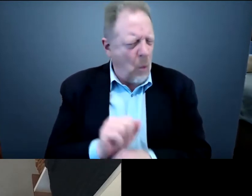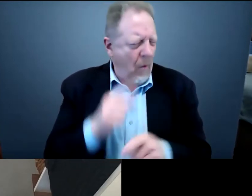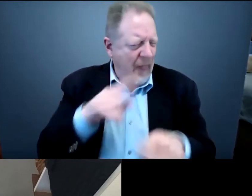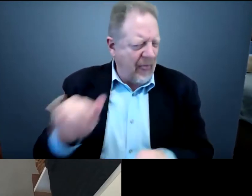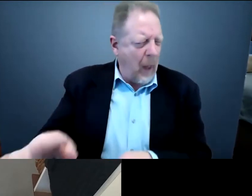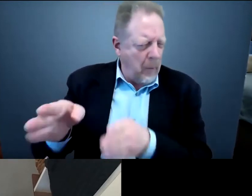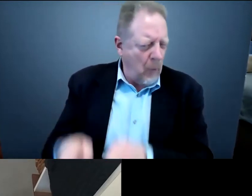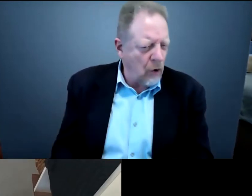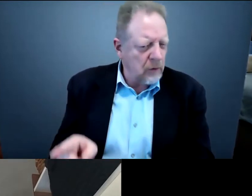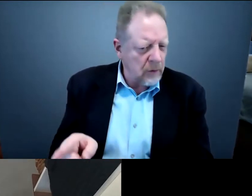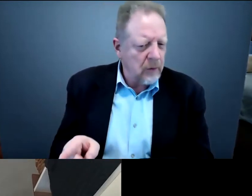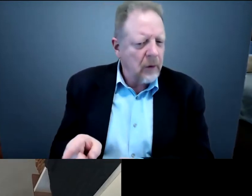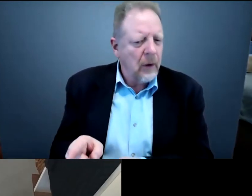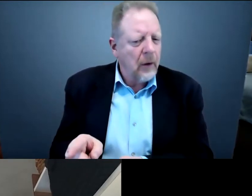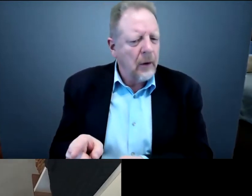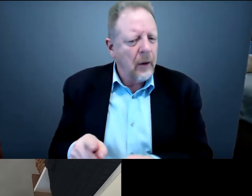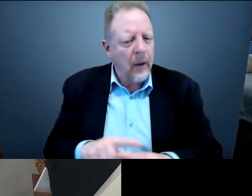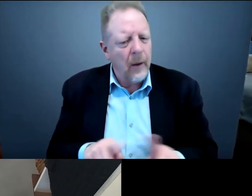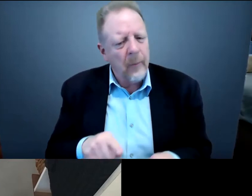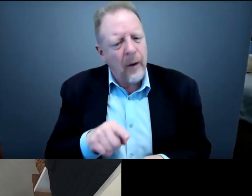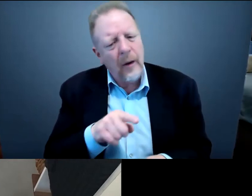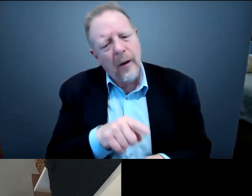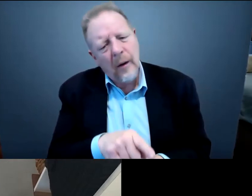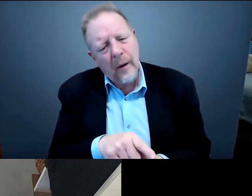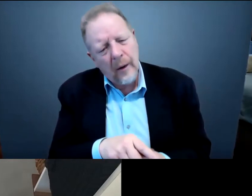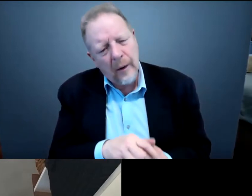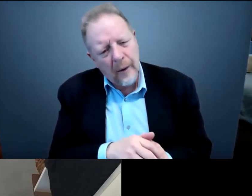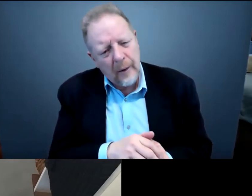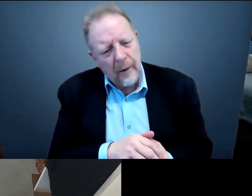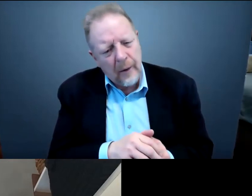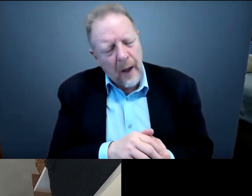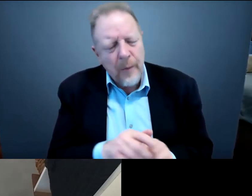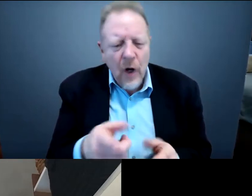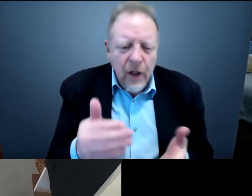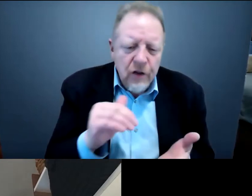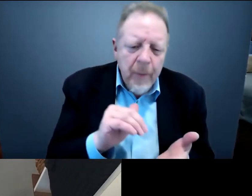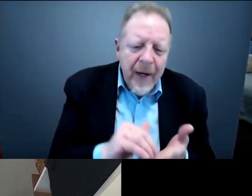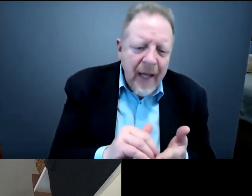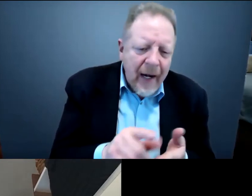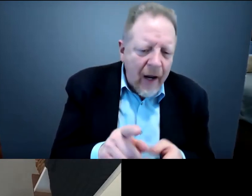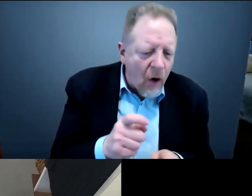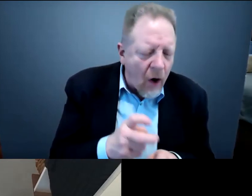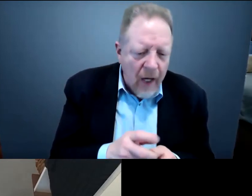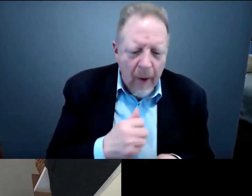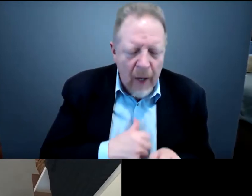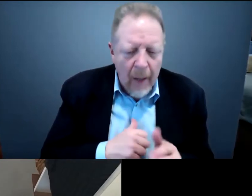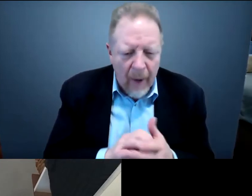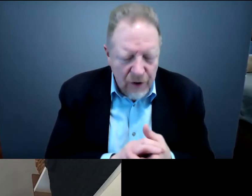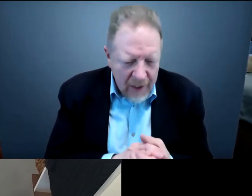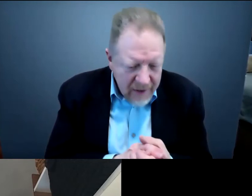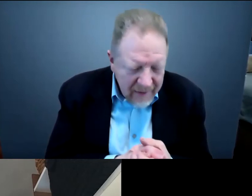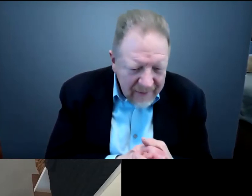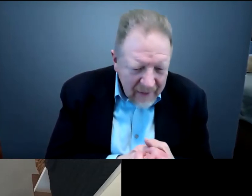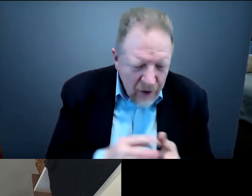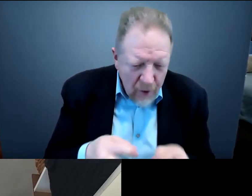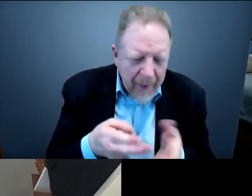you don't. So you're not, quote, successful compared to them. So I'm a Sorry, little can you bit, repeat that? I had a hard time. I